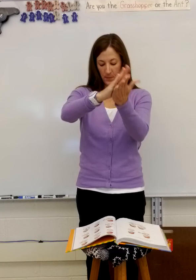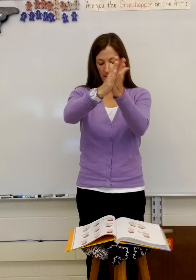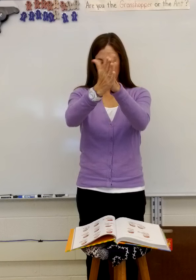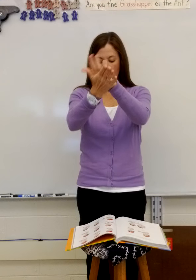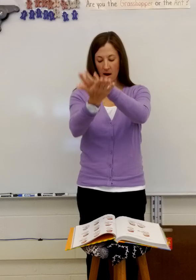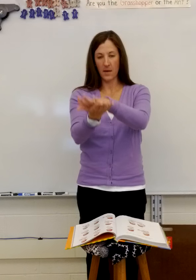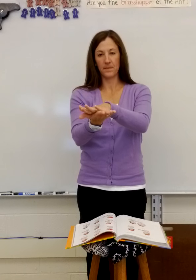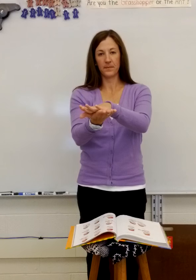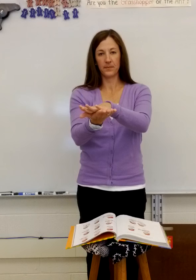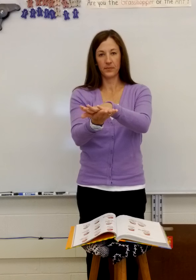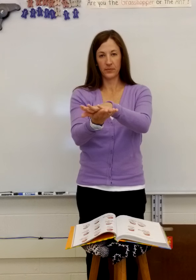become